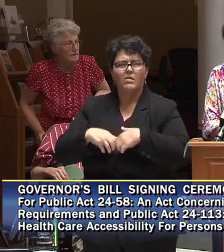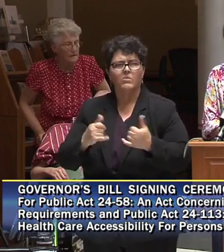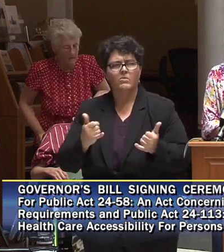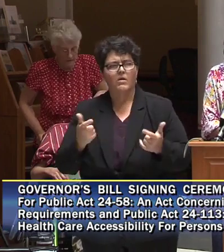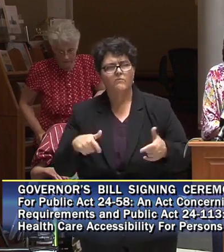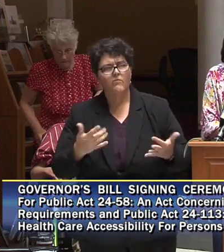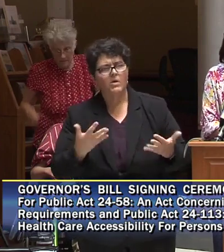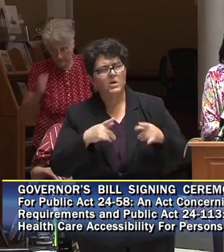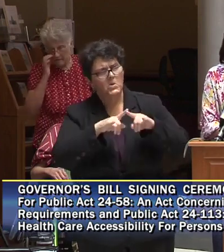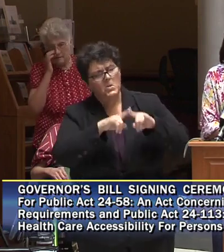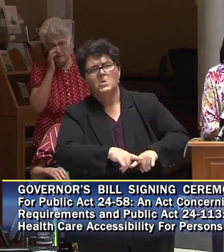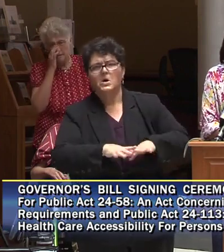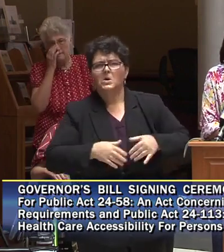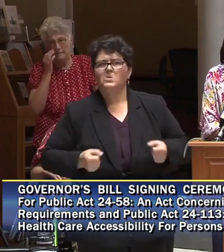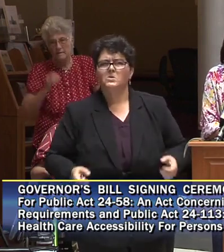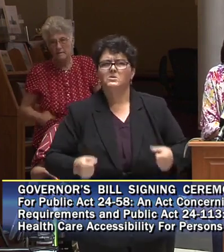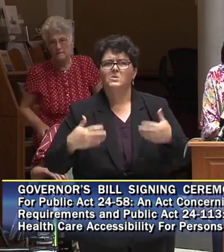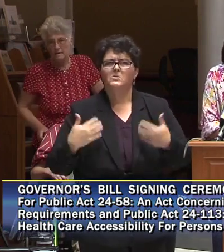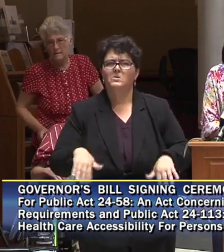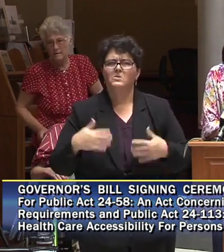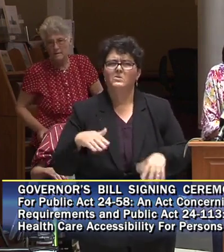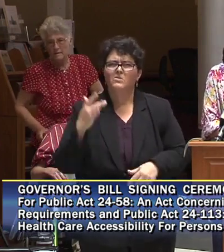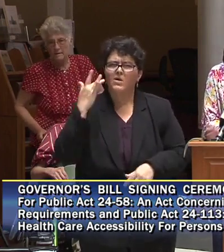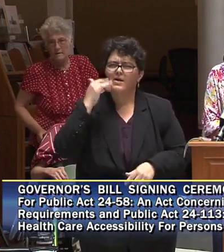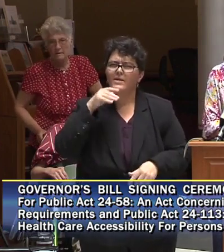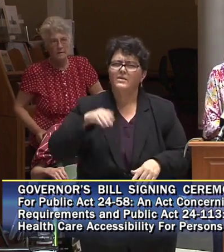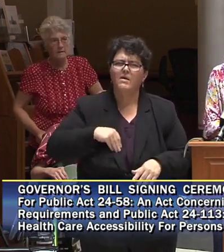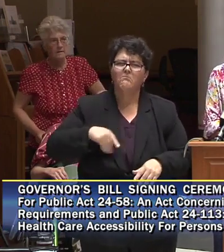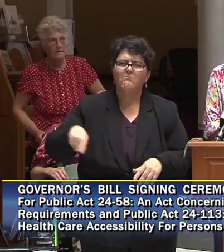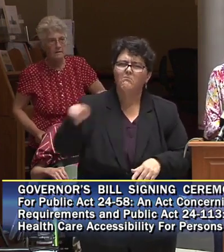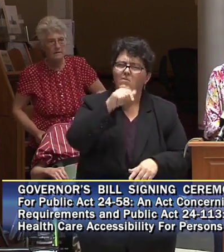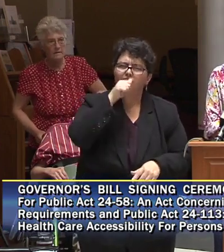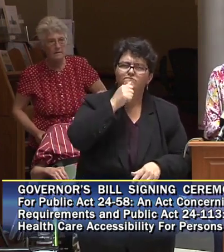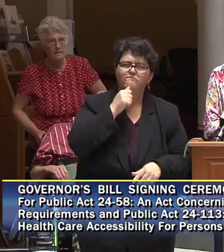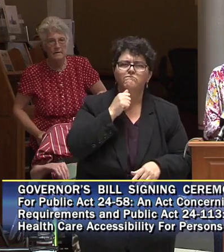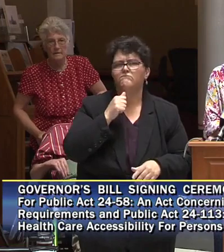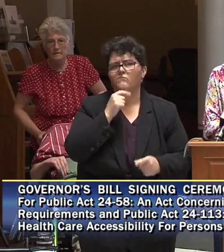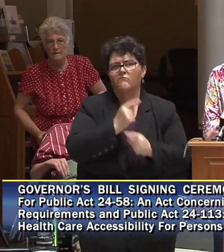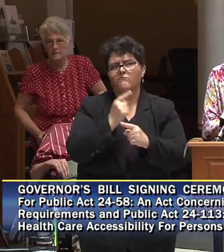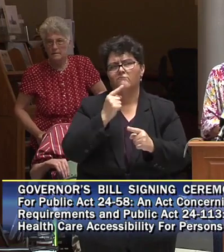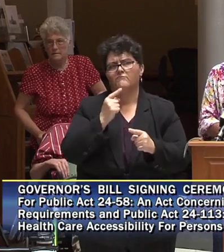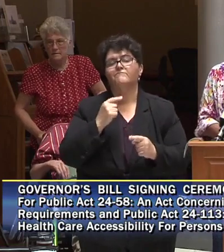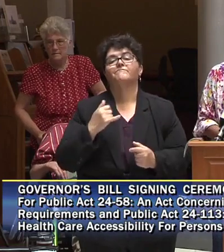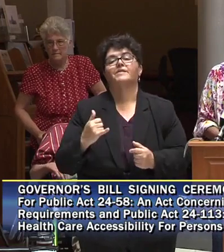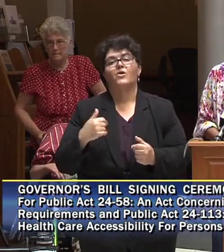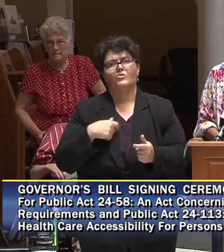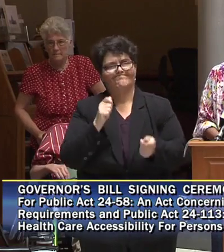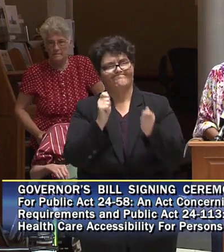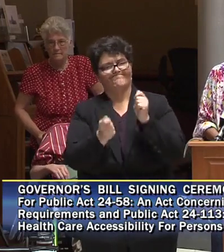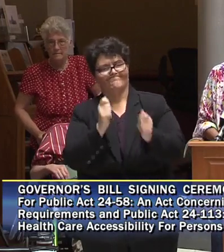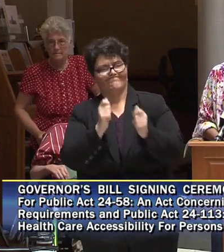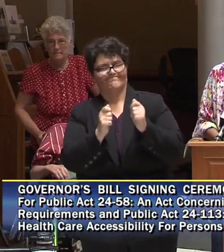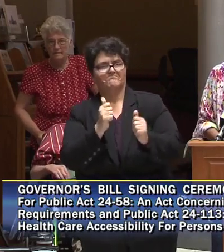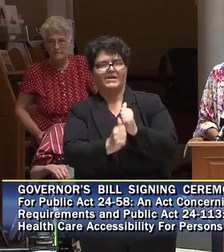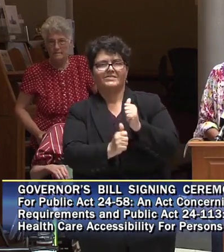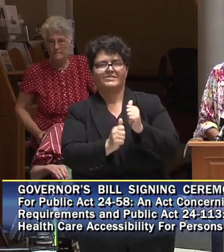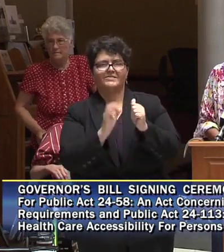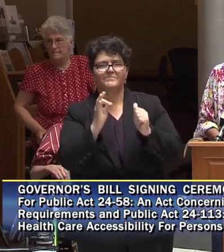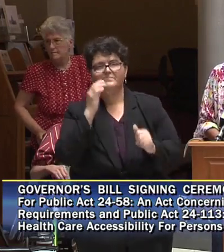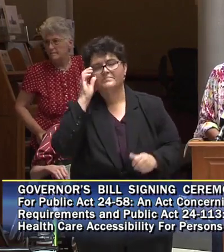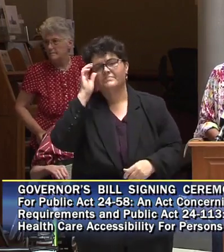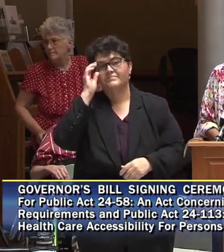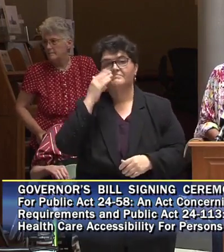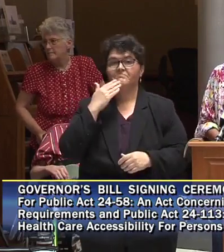life is really not acceptable. And so we're finally making a real dent in that, and so grateful for the